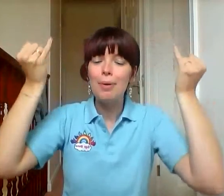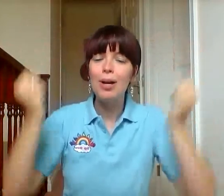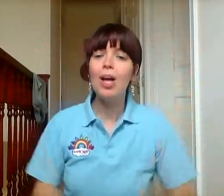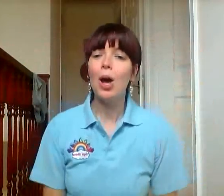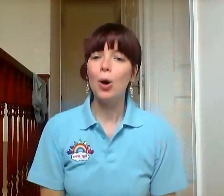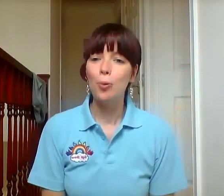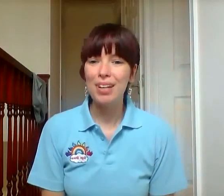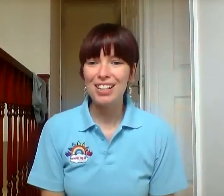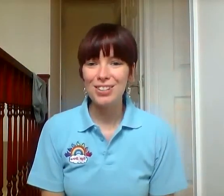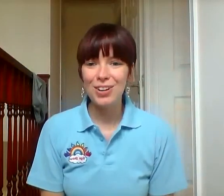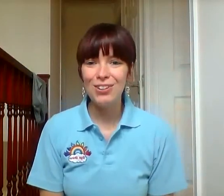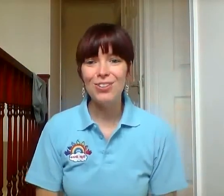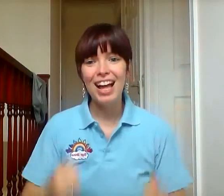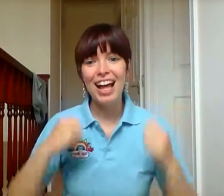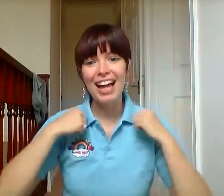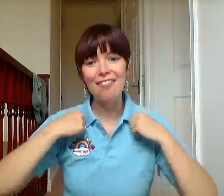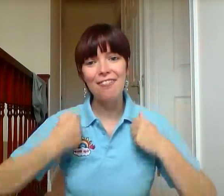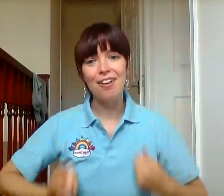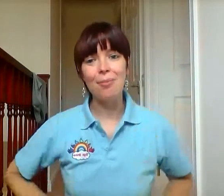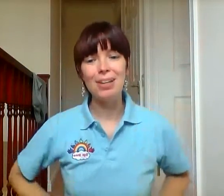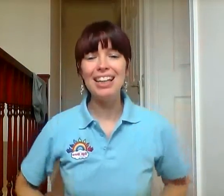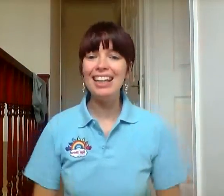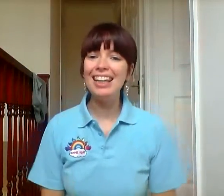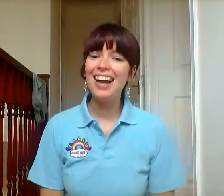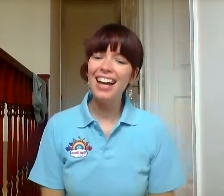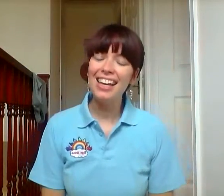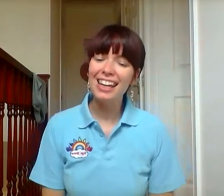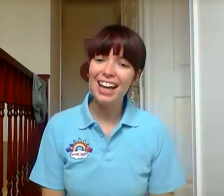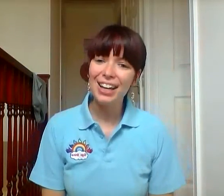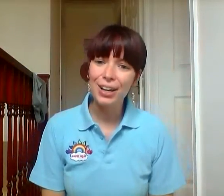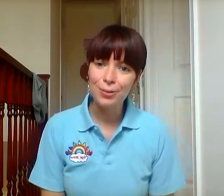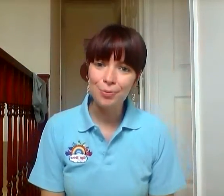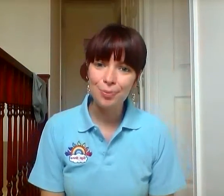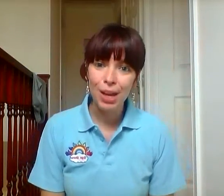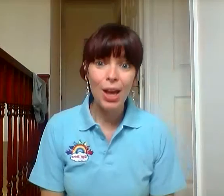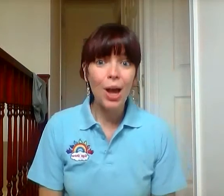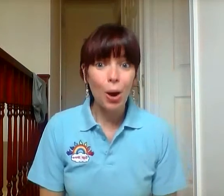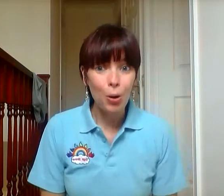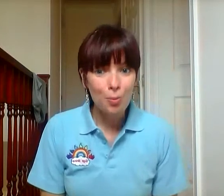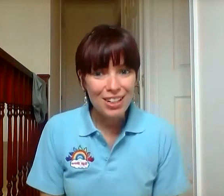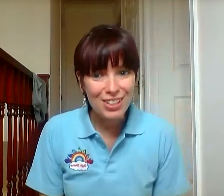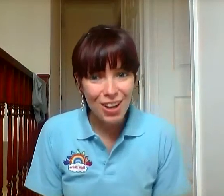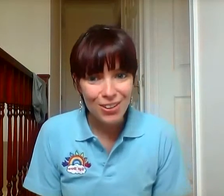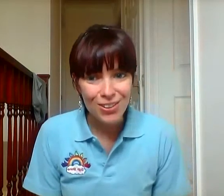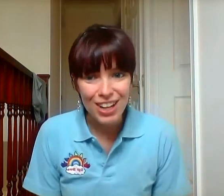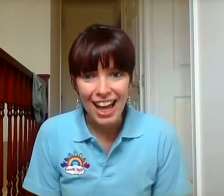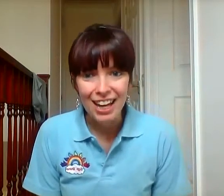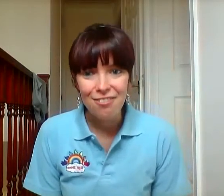bar. Old Macdonald had a farm, E-I-E-I-O. Old Macdonald had a